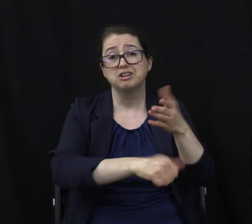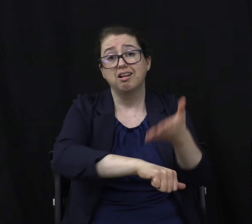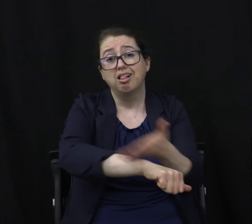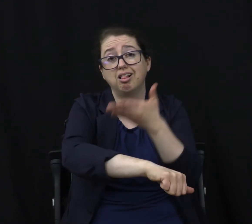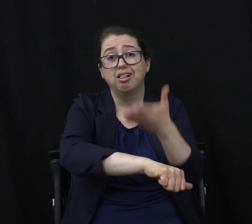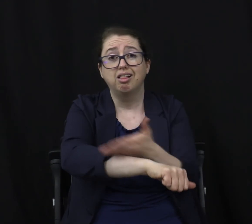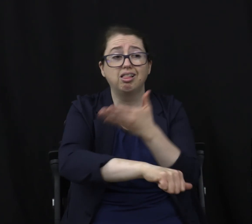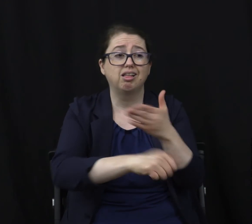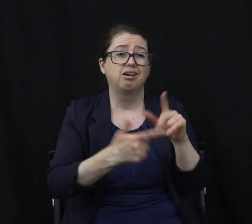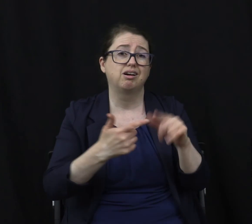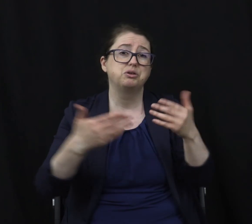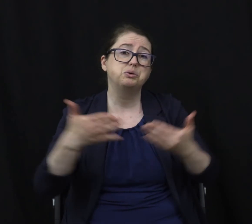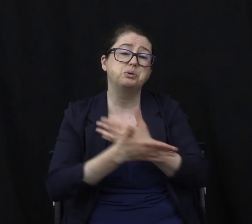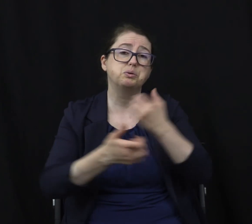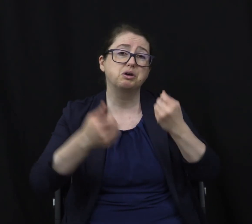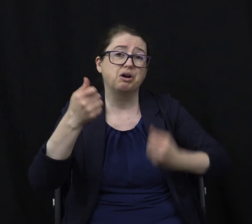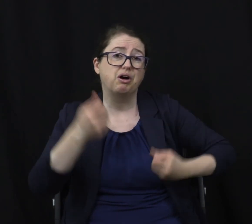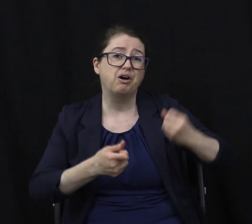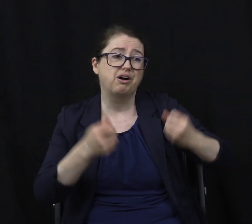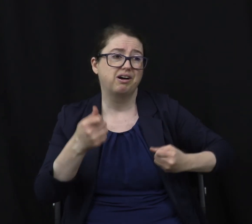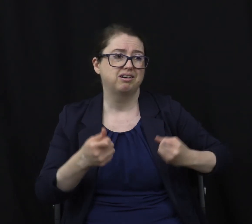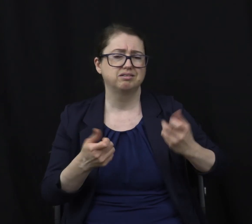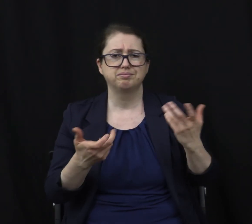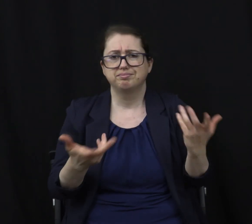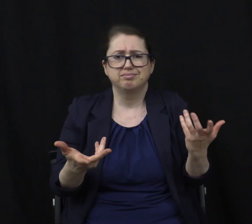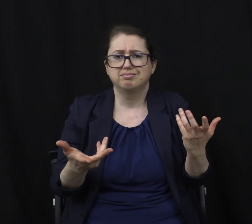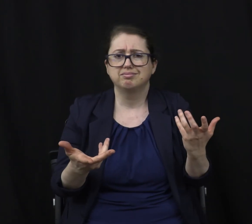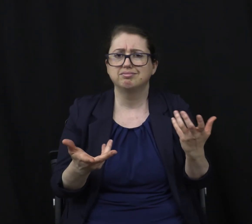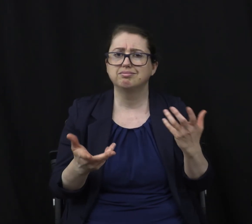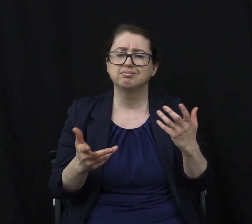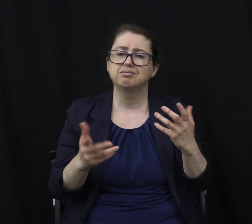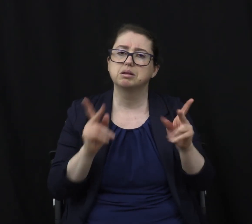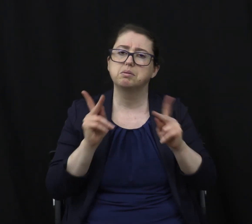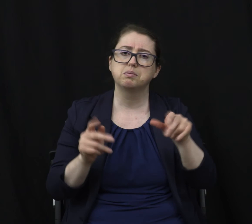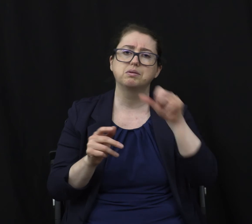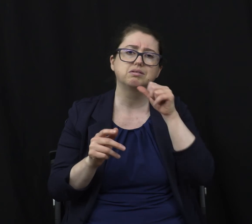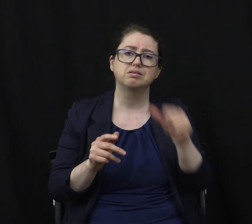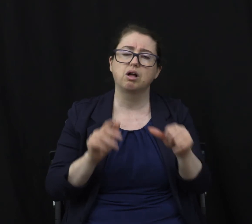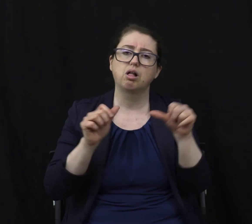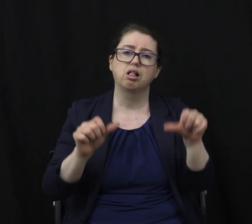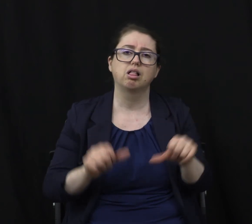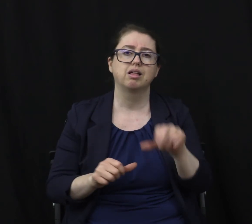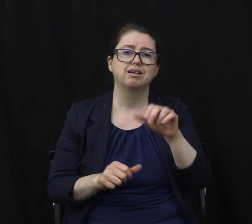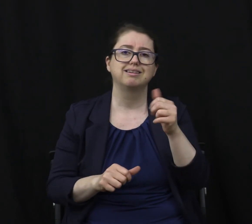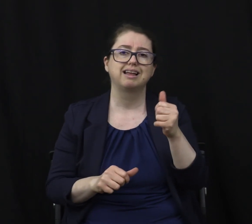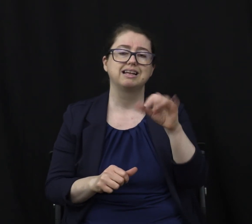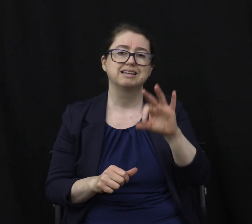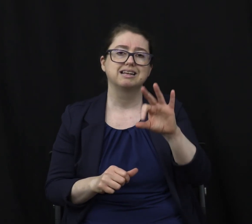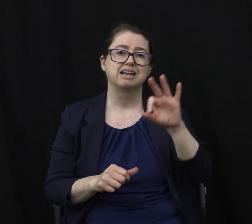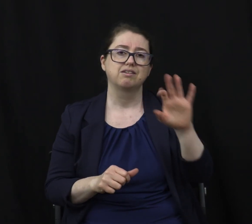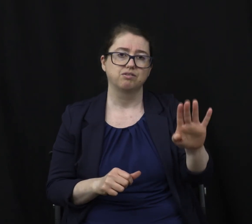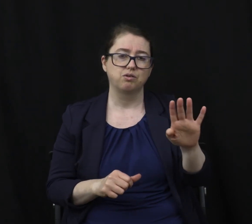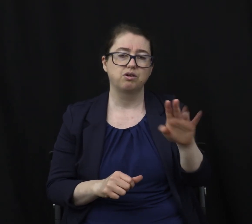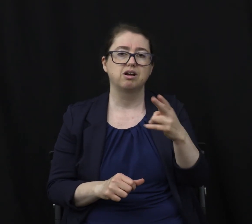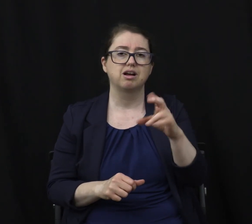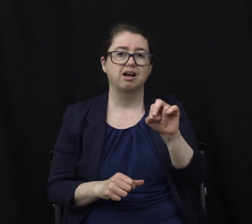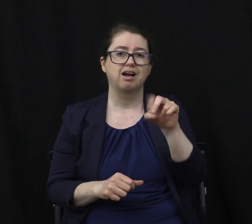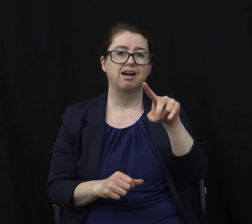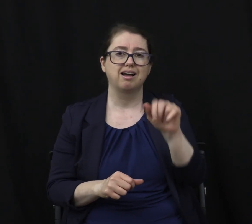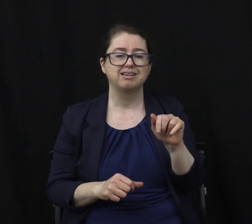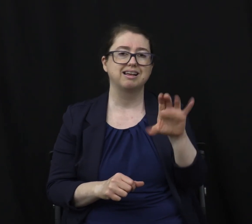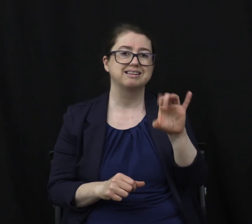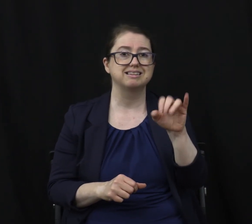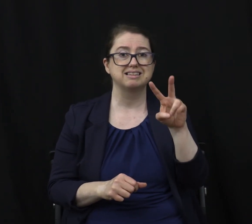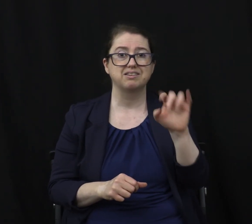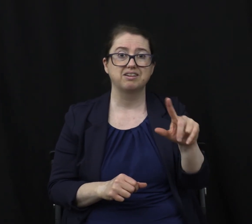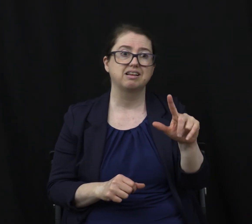Nobody puts a picture of a 1994 Honda Civic with 250,000 miles in the caption, "Look what my husband just bought me,"